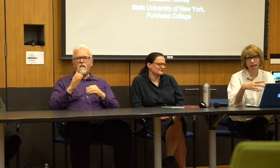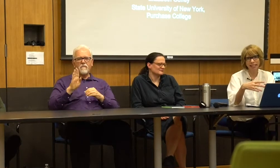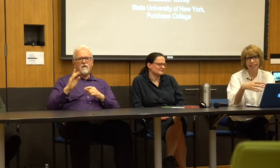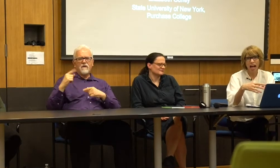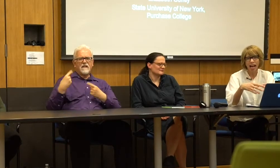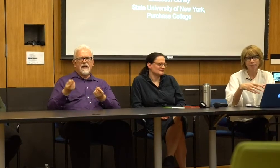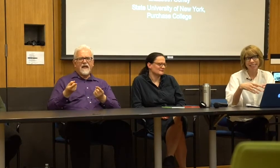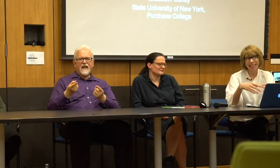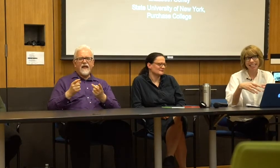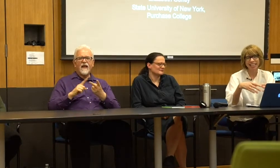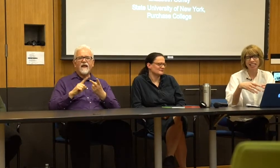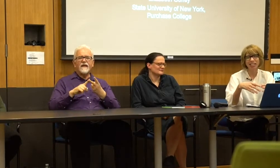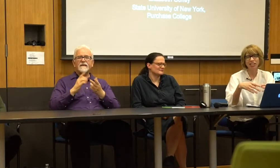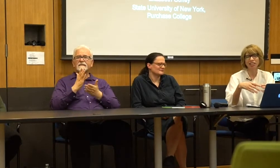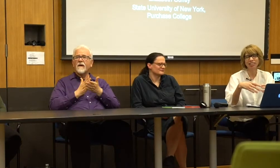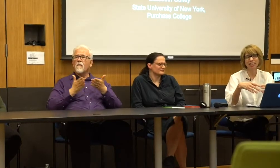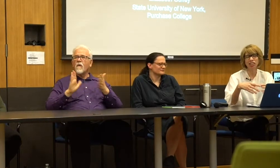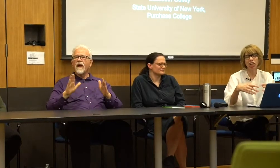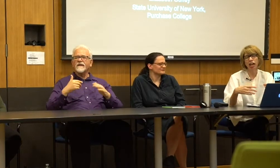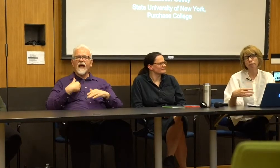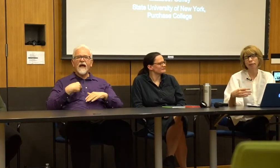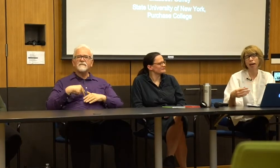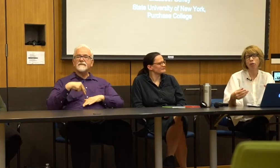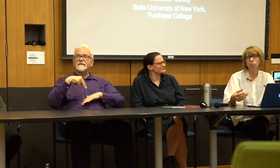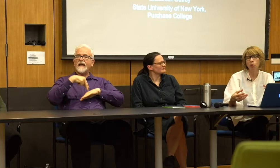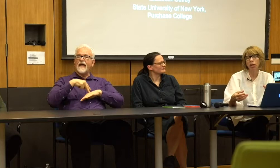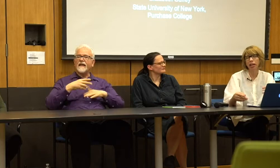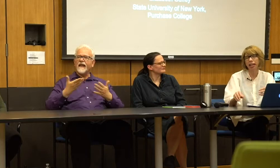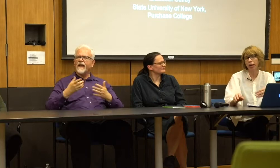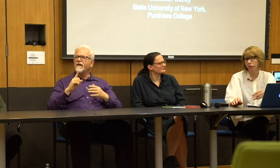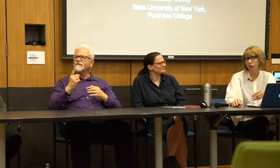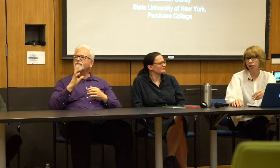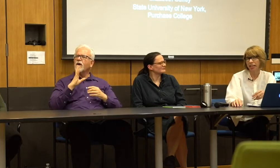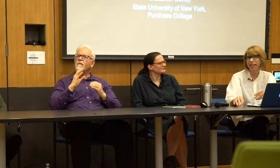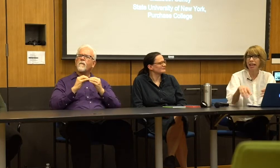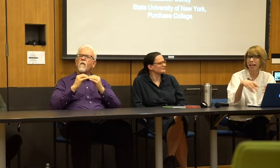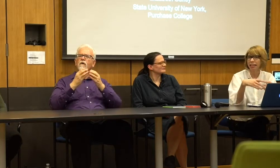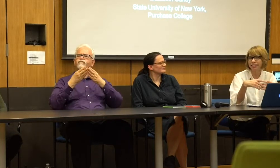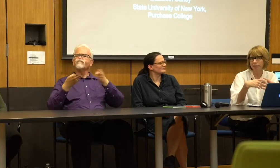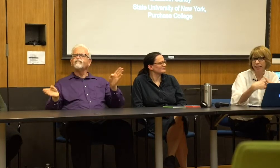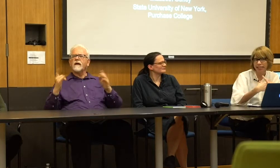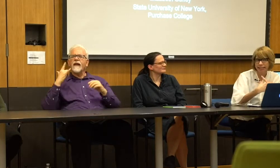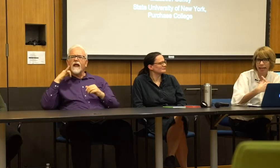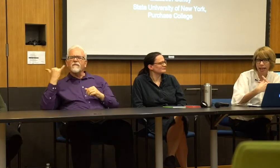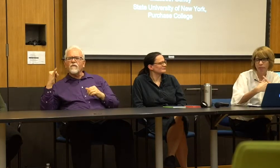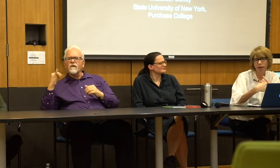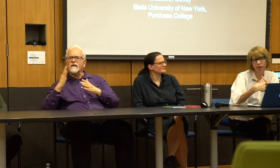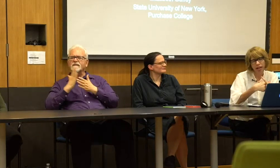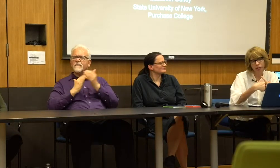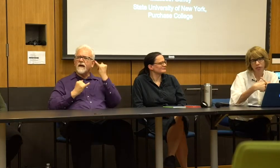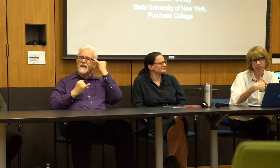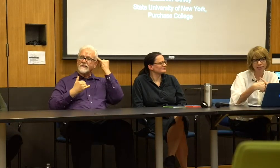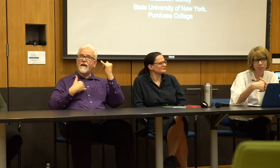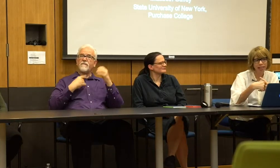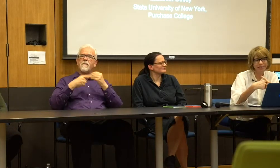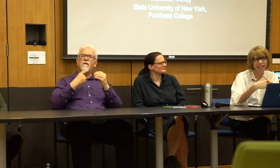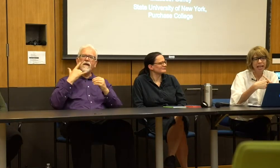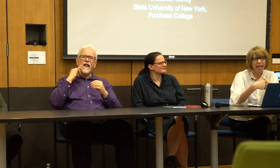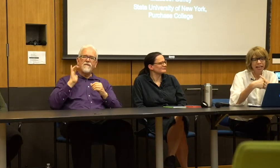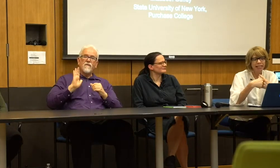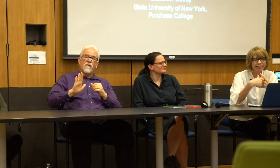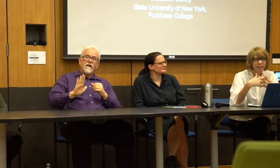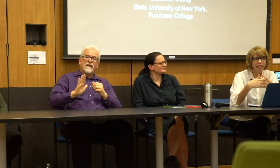some ways I'm standing in here just to talk about more California and some ideas I have about California's